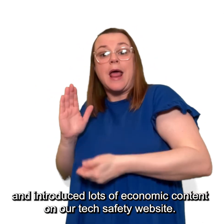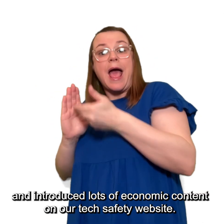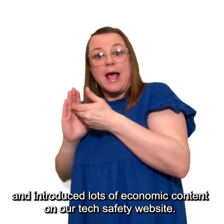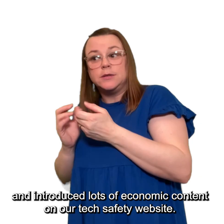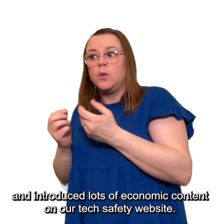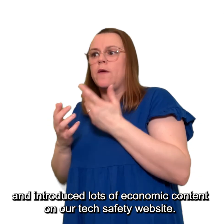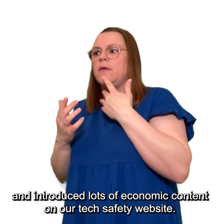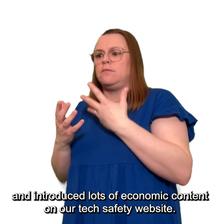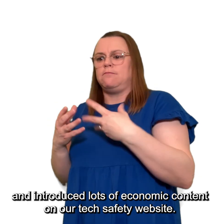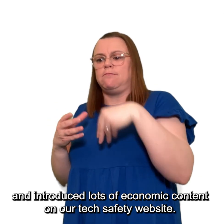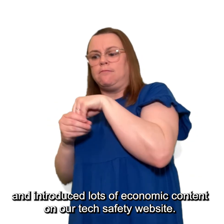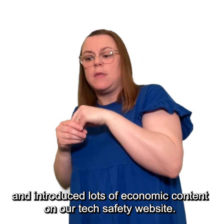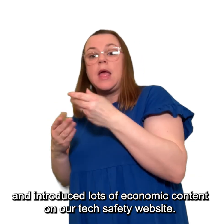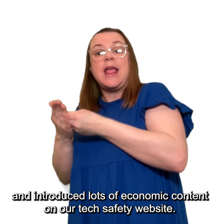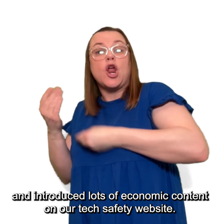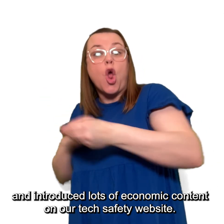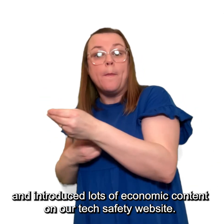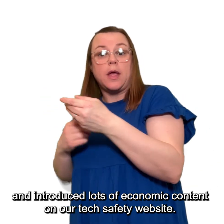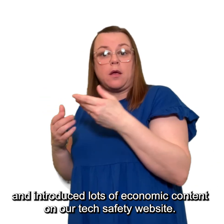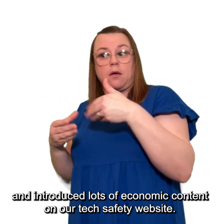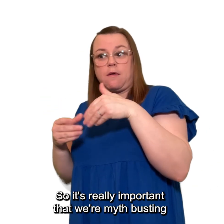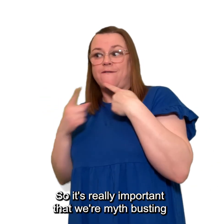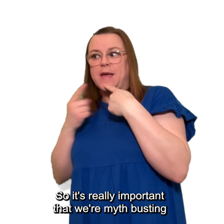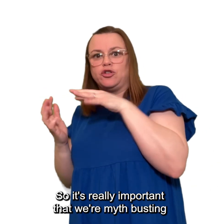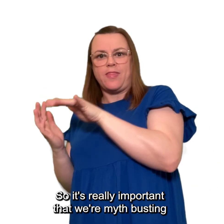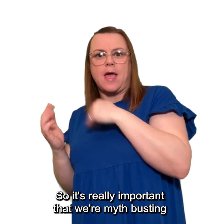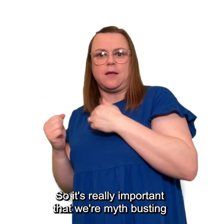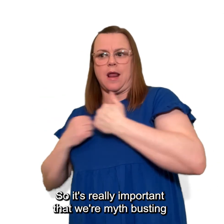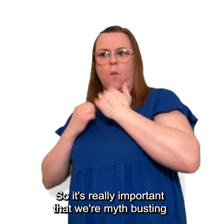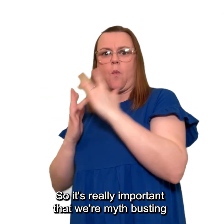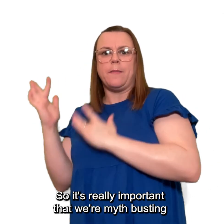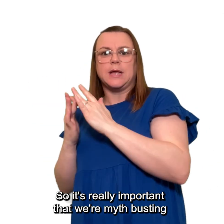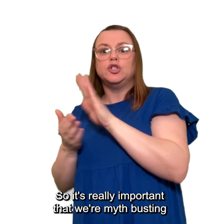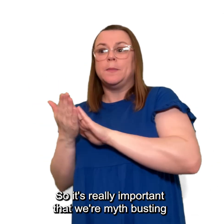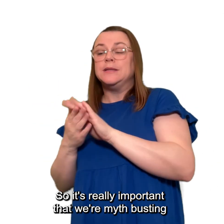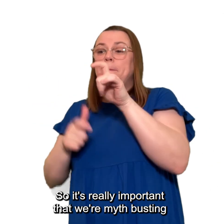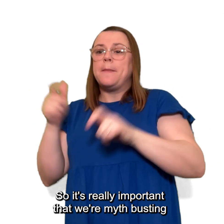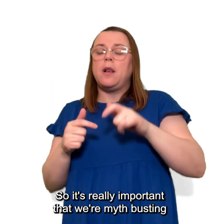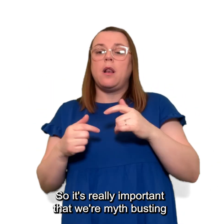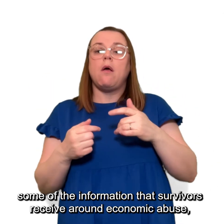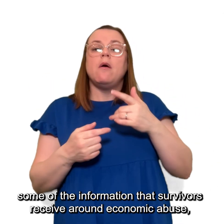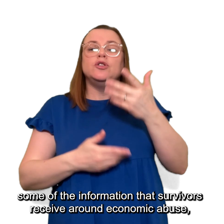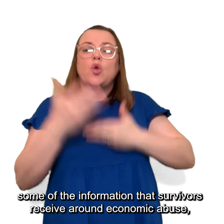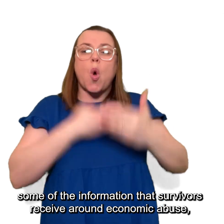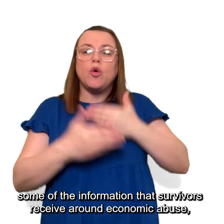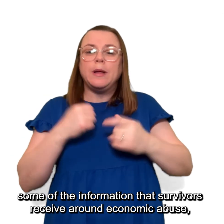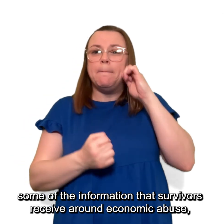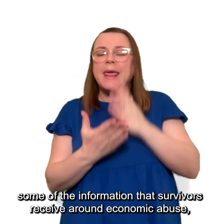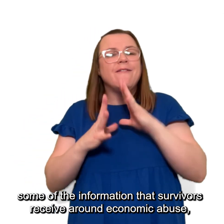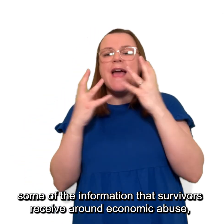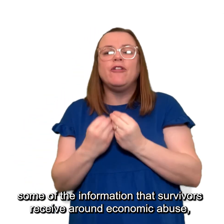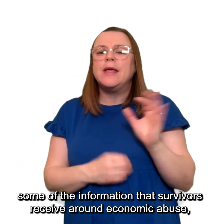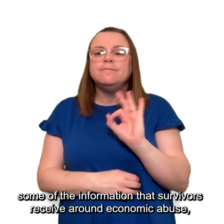and introduced lots of economic content on our tech safety website, so it's really important that we're myth busting some of the information